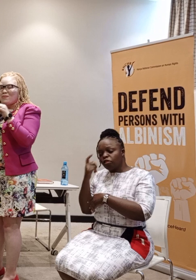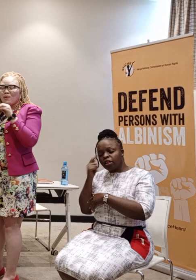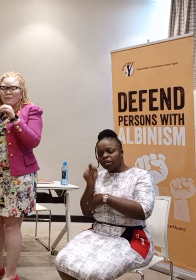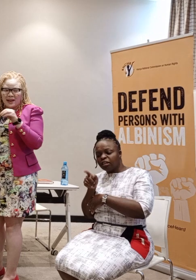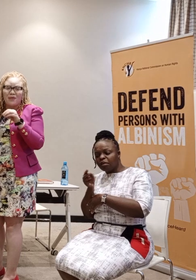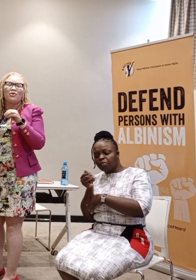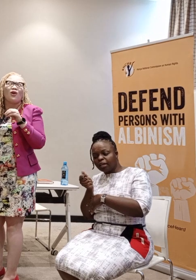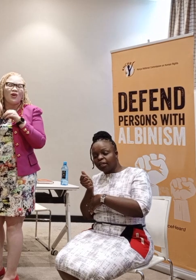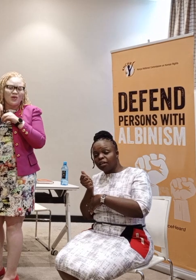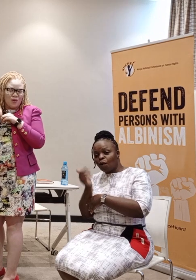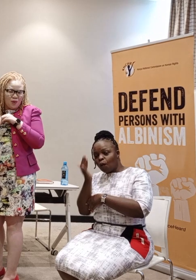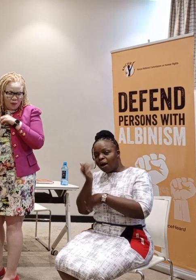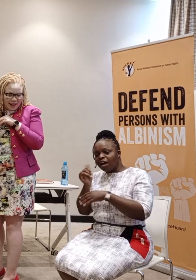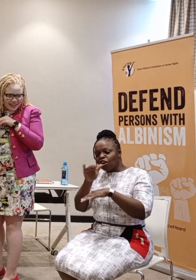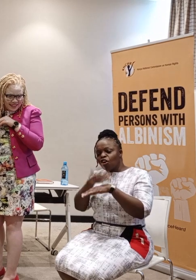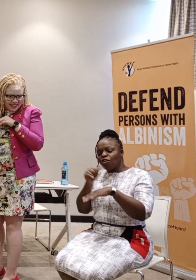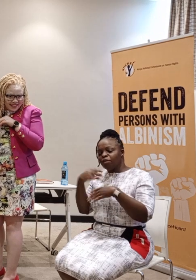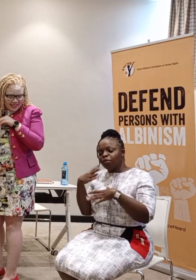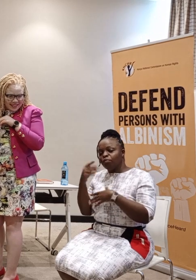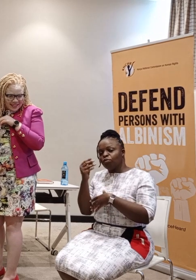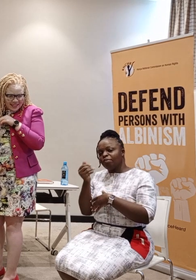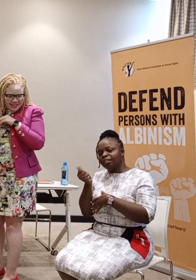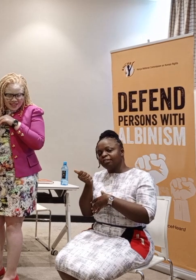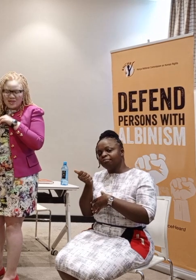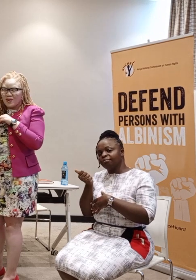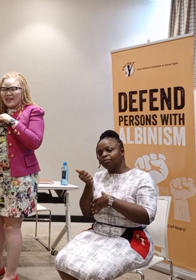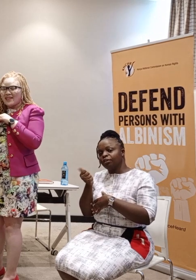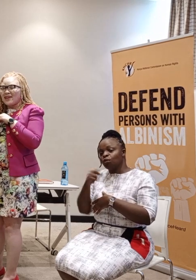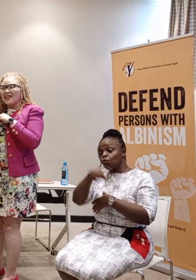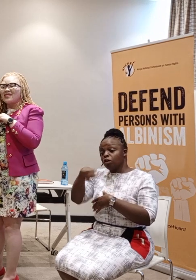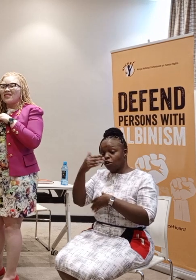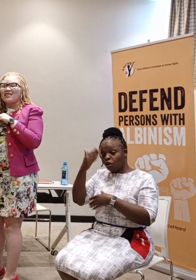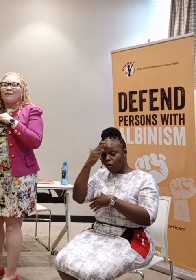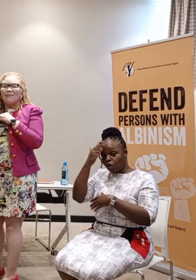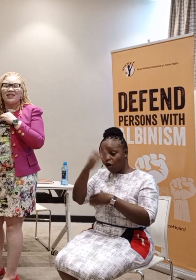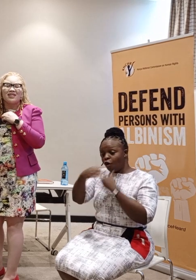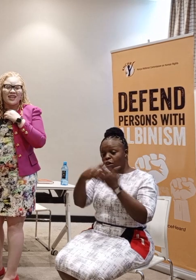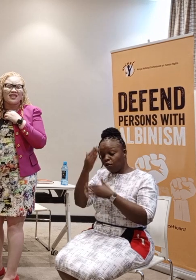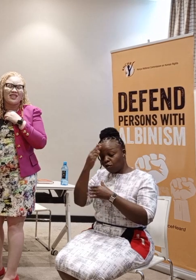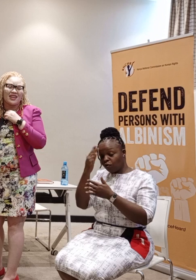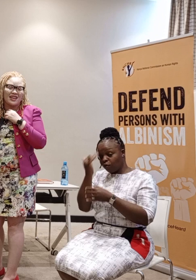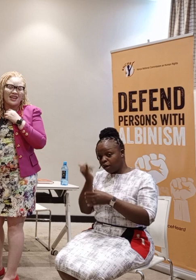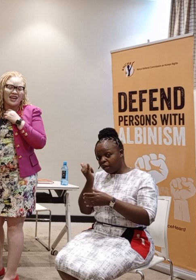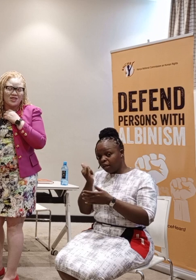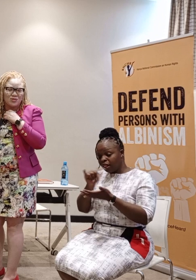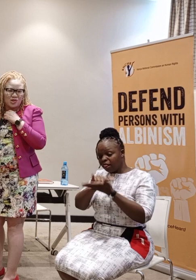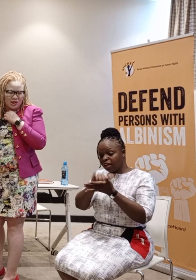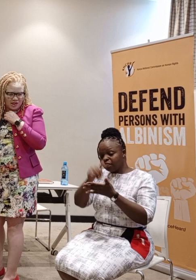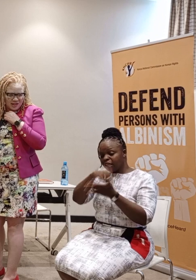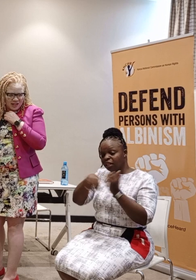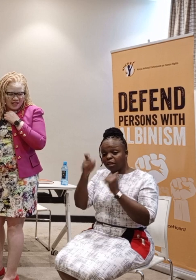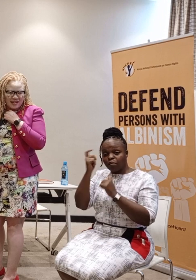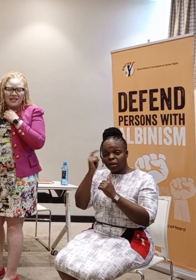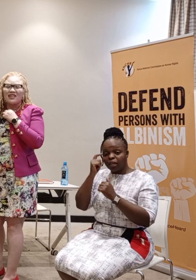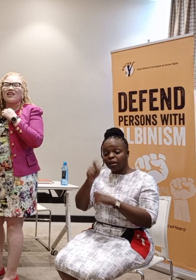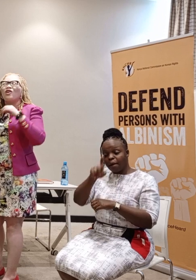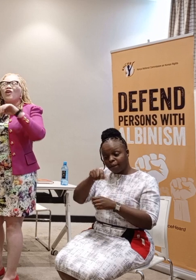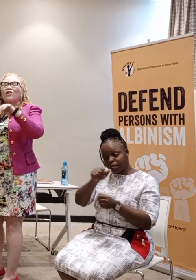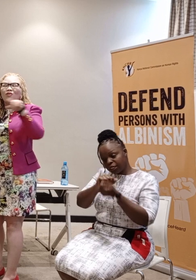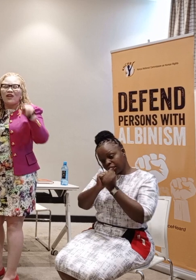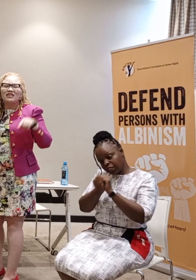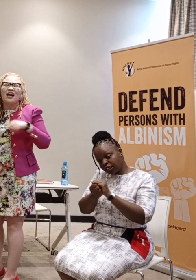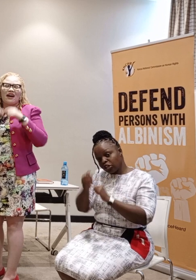calling people money? We all know why. So, and when I said it's a mindset thing and that has to change,